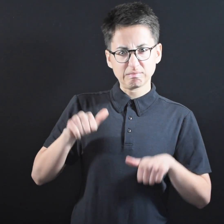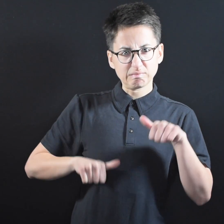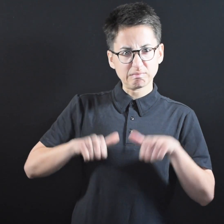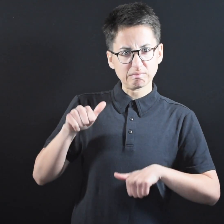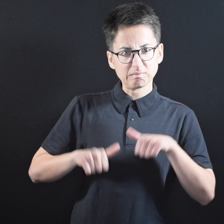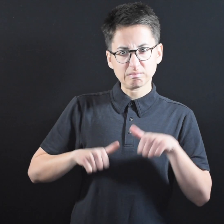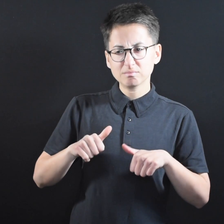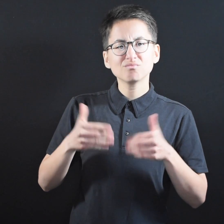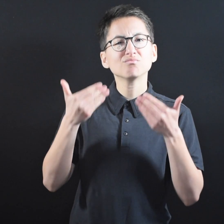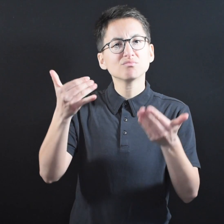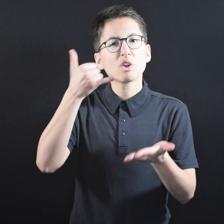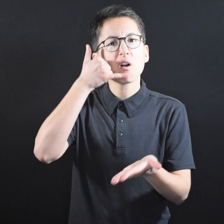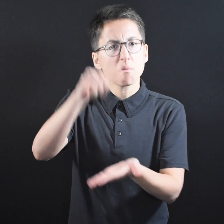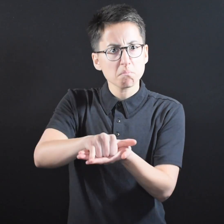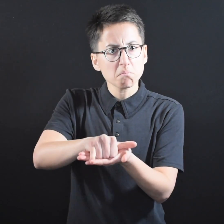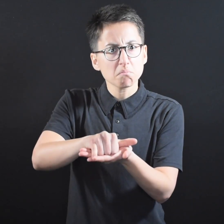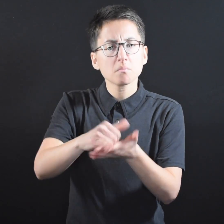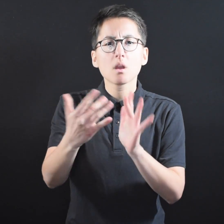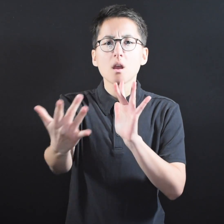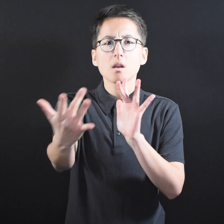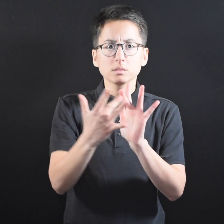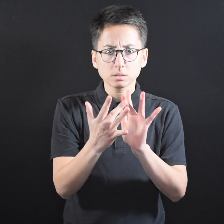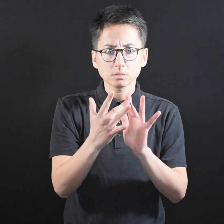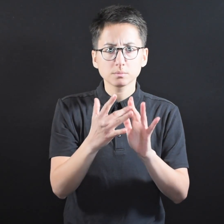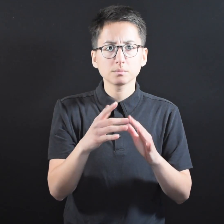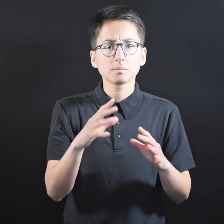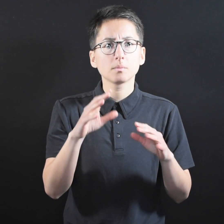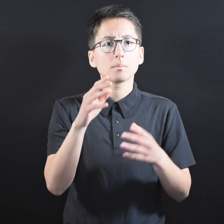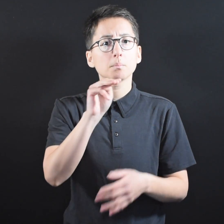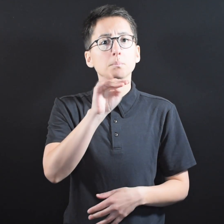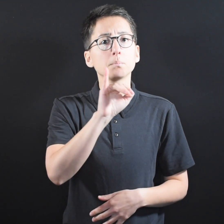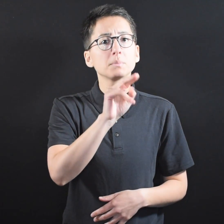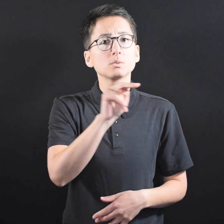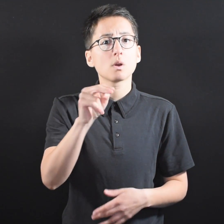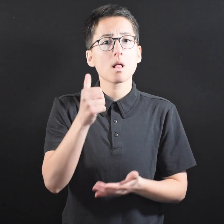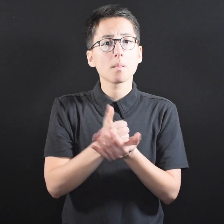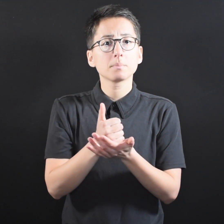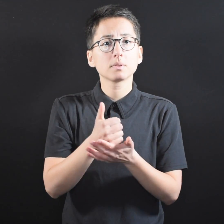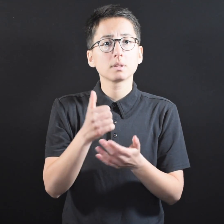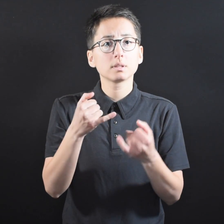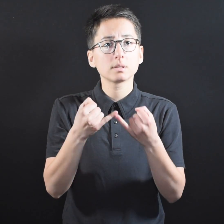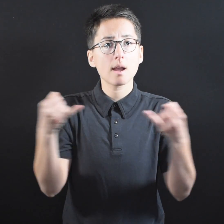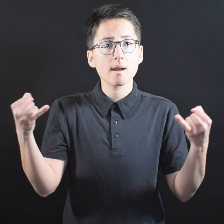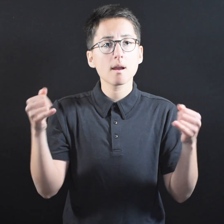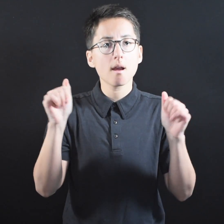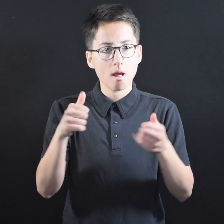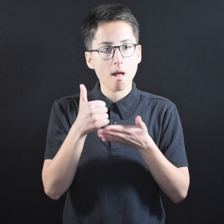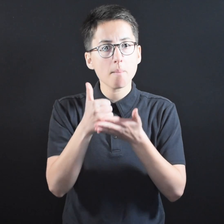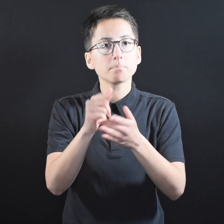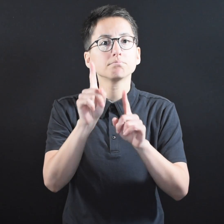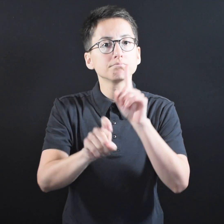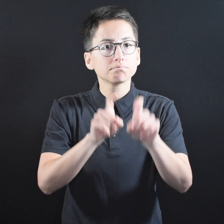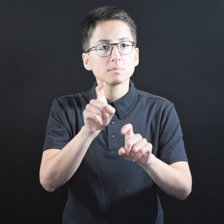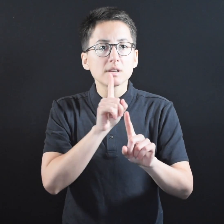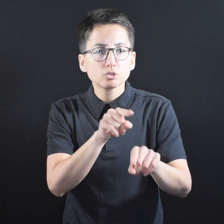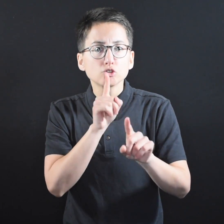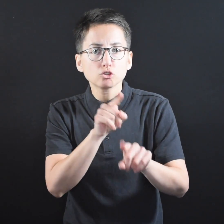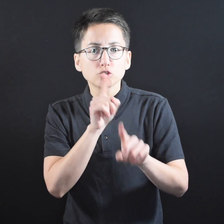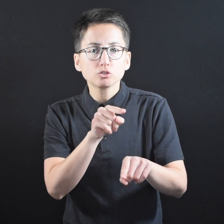up and then contact us. The Minnesota Helpline can help answer any questions you might have